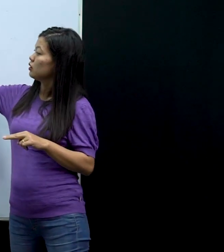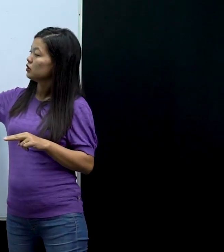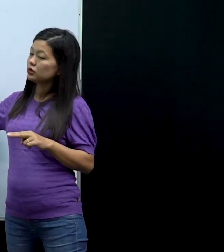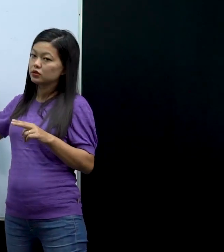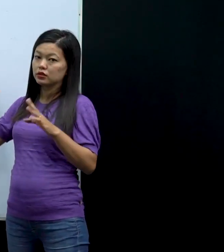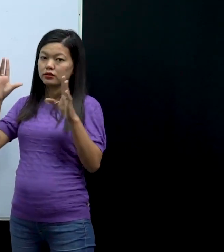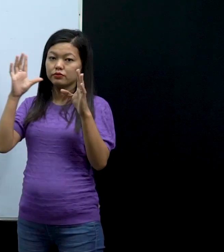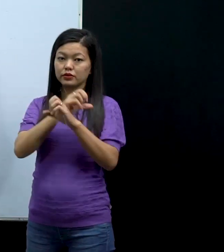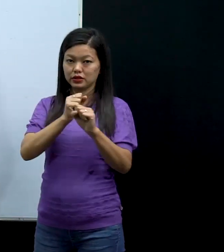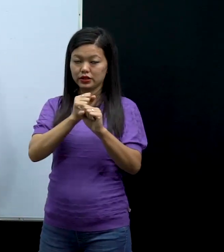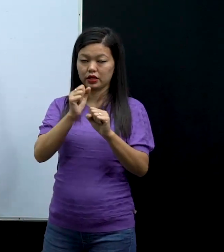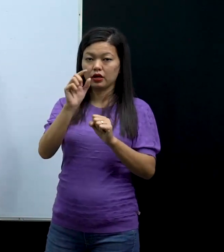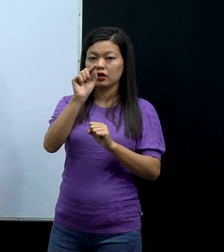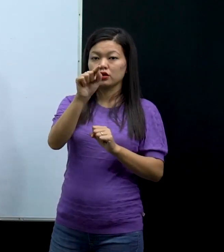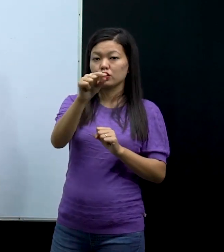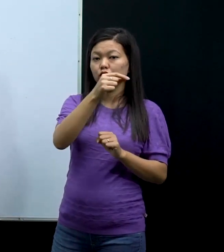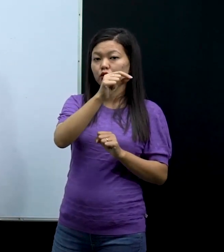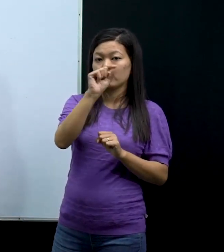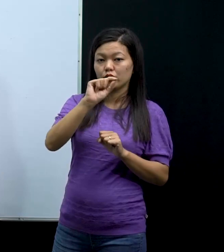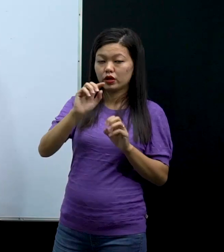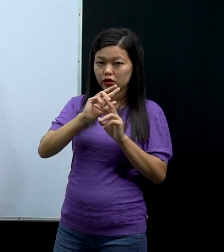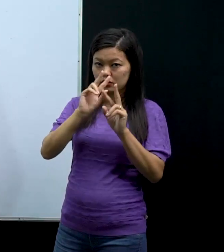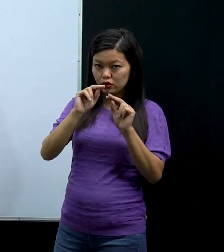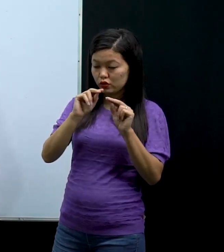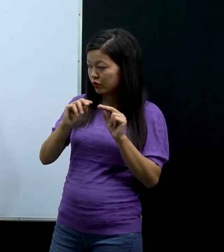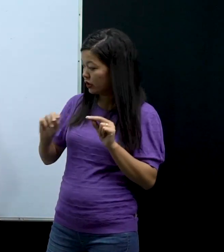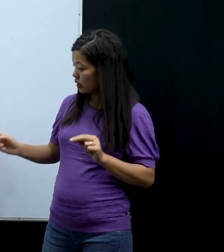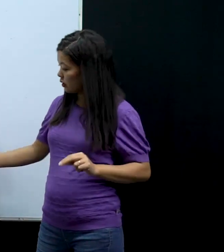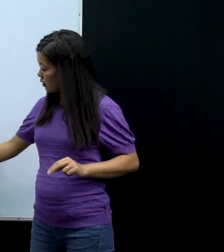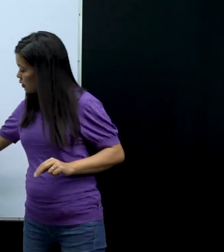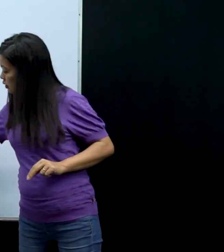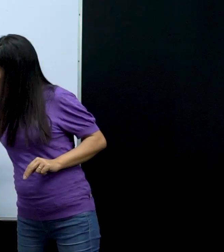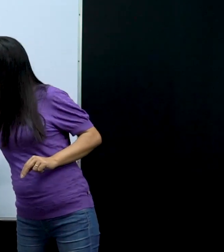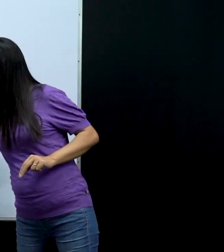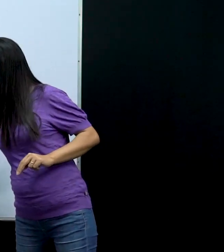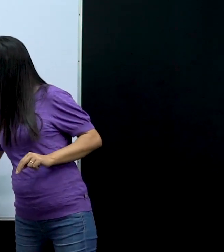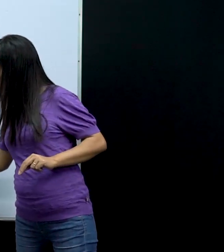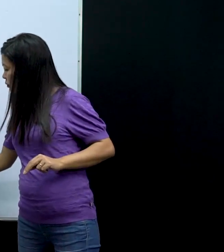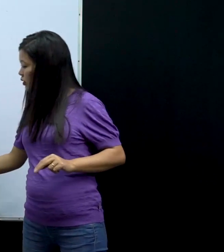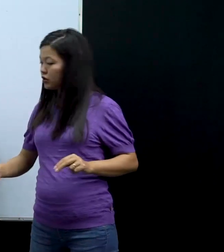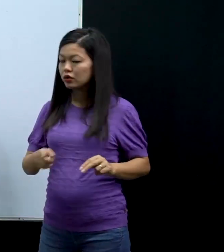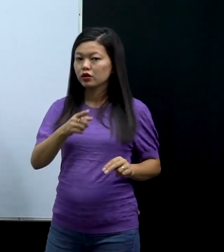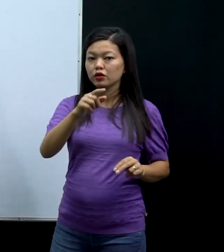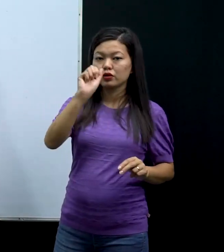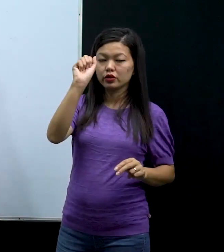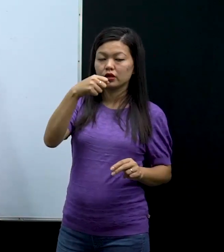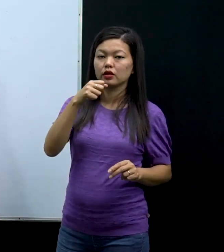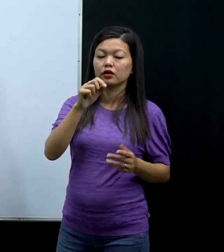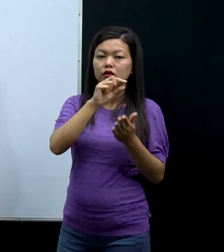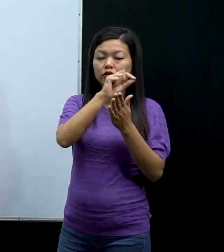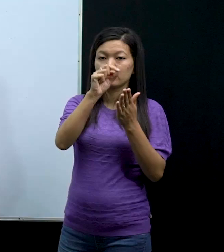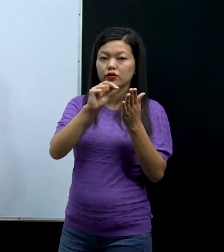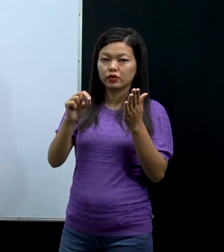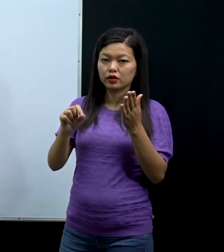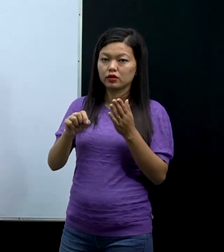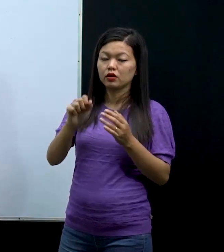learn, and in that way you might even be misguided. I'm not saying those are wrong, but I'm saying it is very important for you